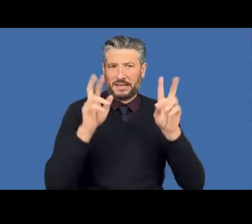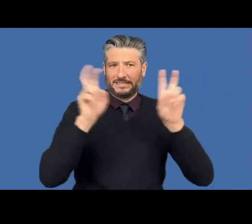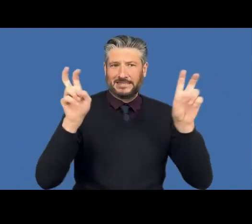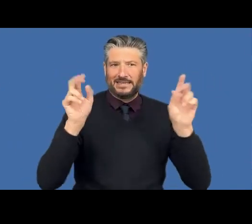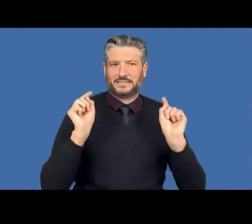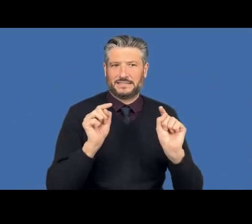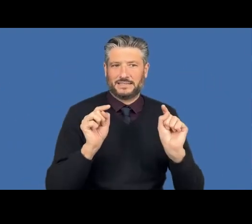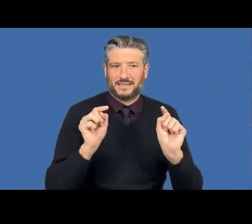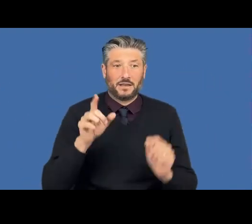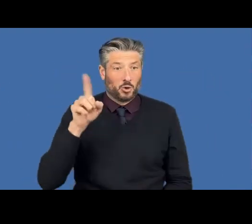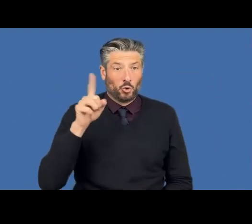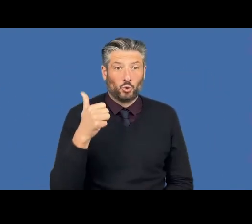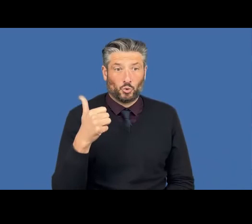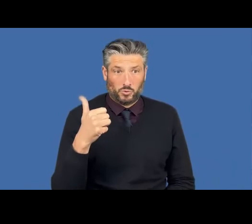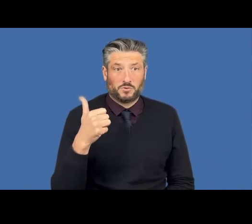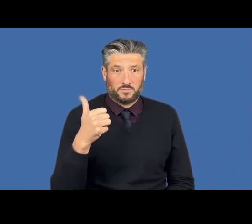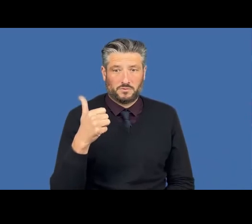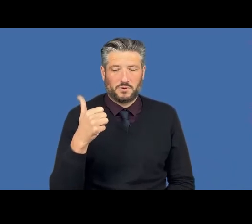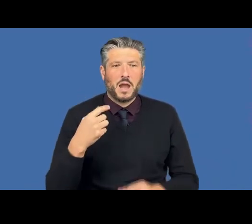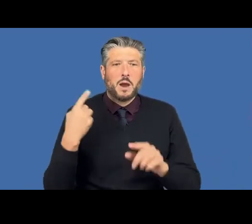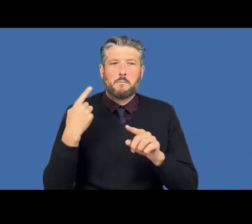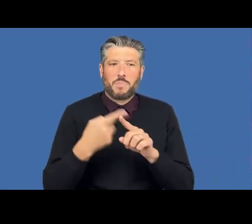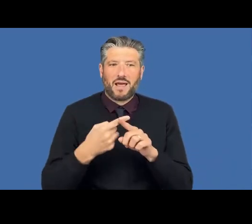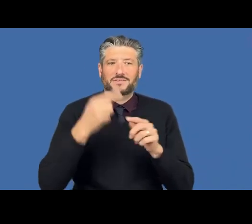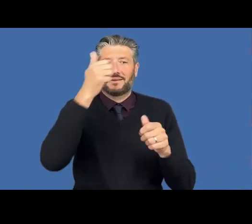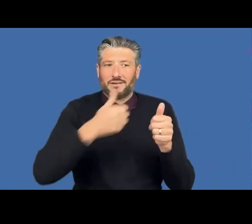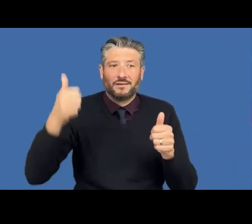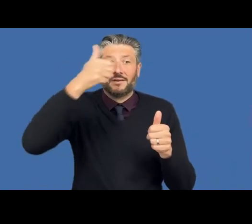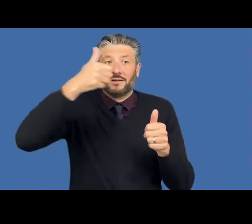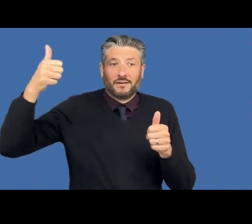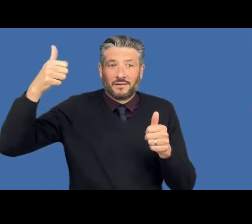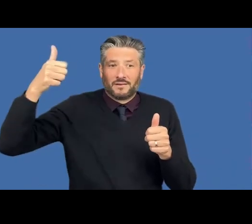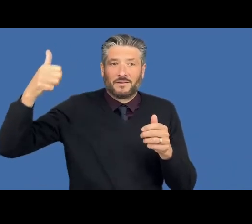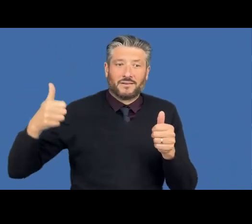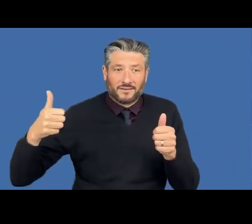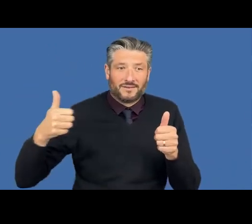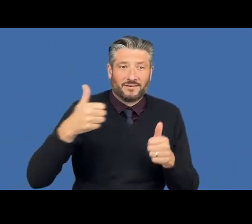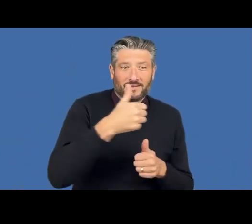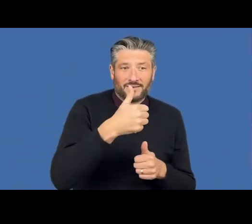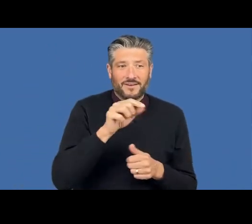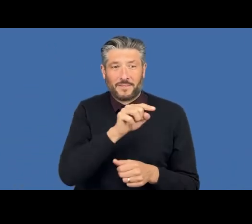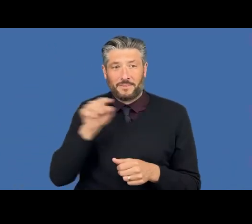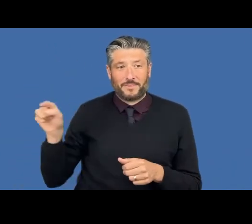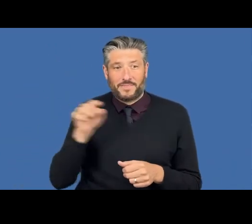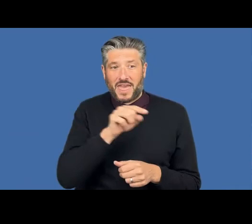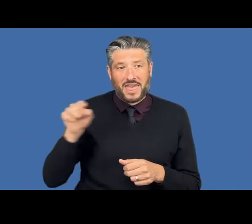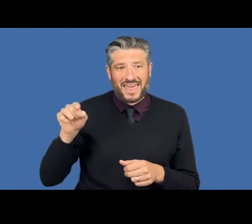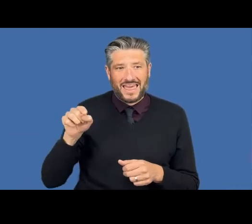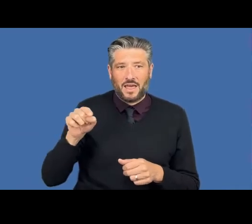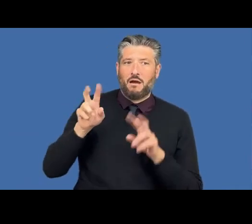and it focuses the minds of the middle management, which is where stuff gets done or gets blocked, because it's